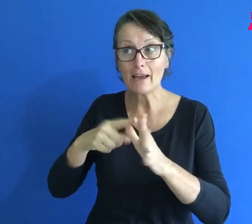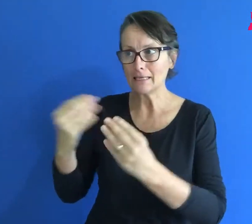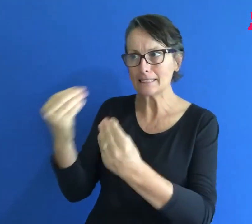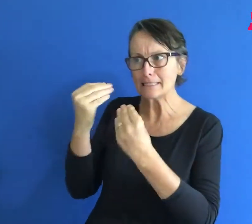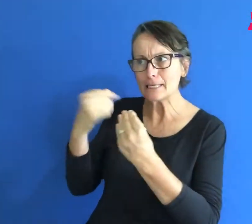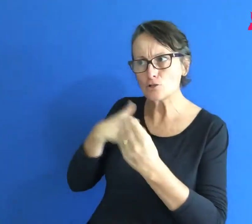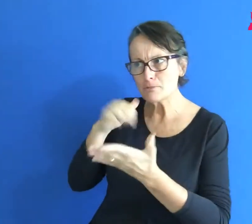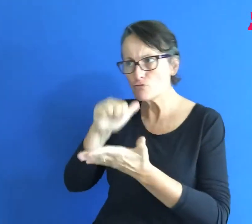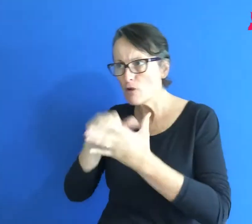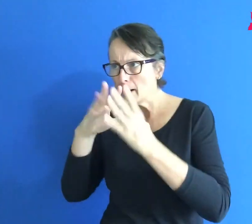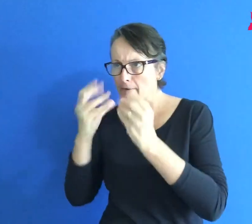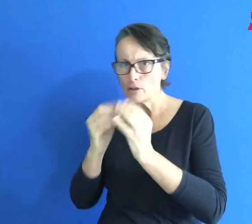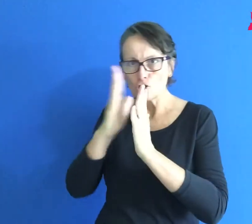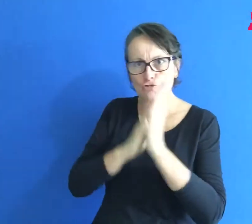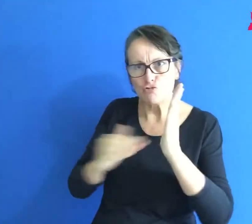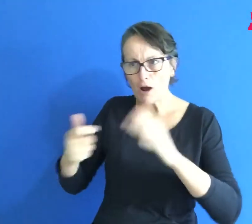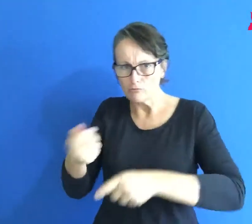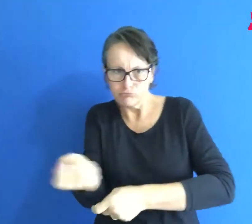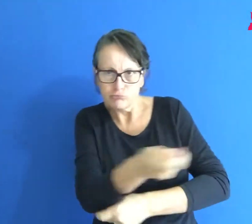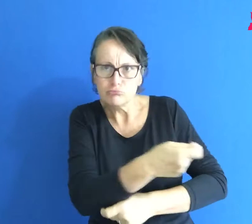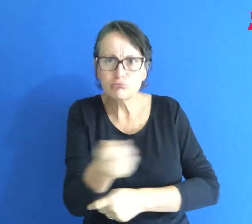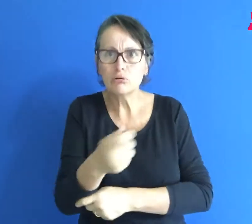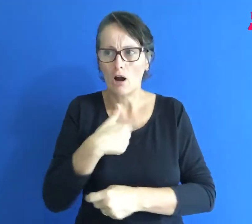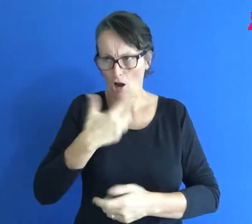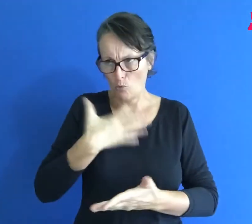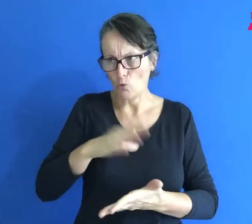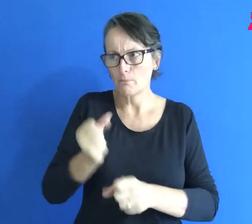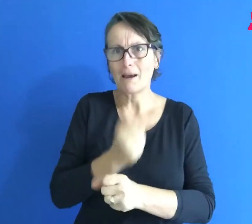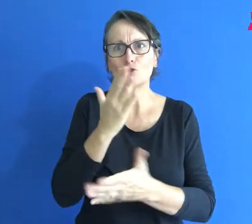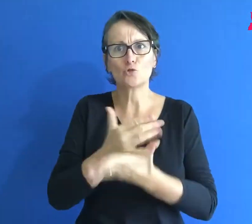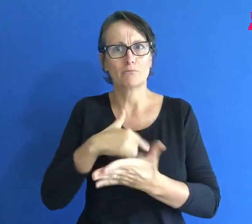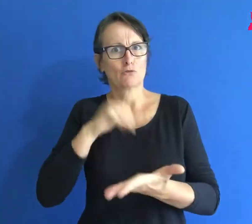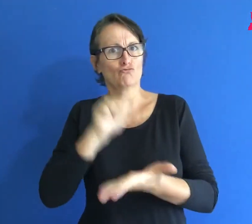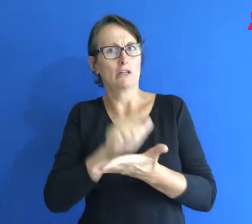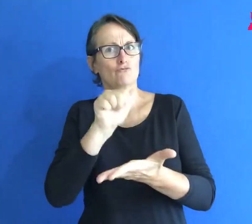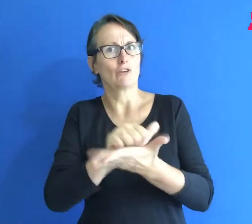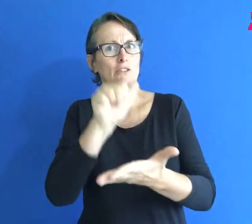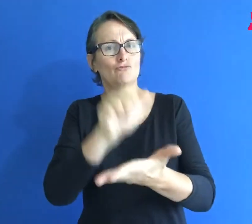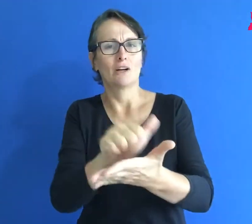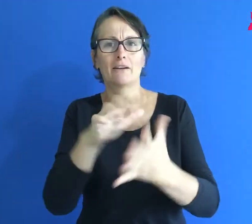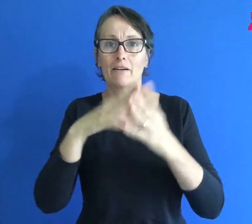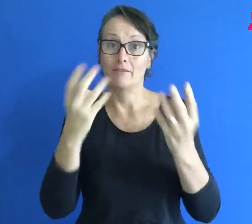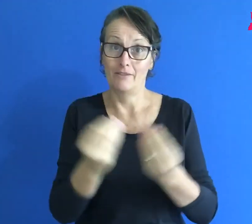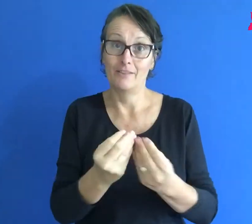off the truck and you use it in the right way. And for me, it was like, I've got to get this right.